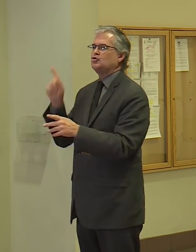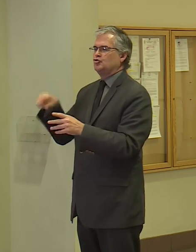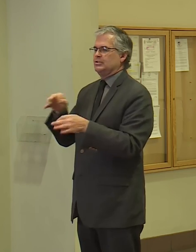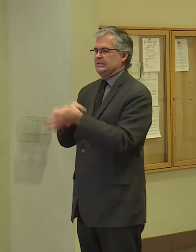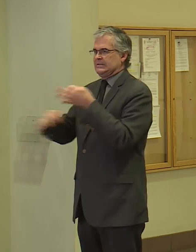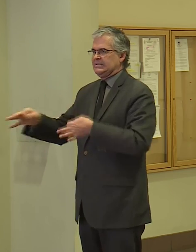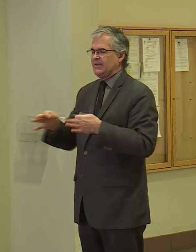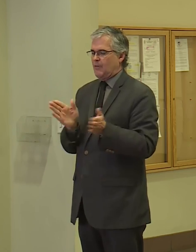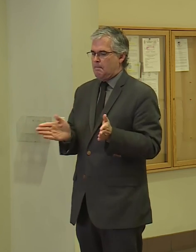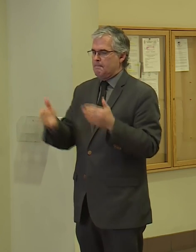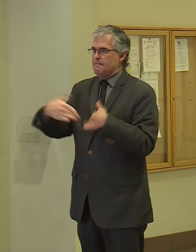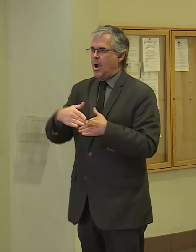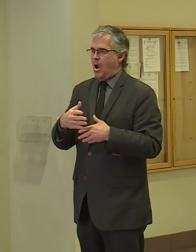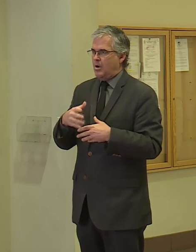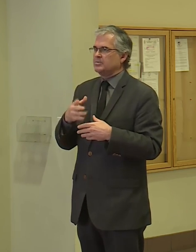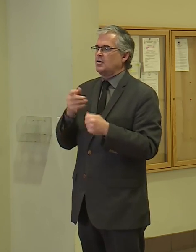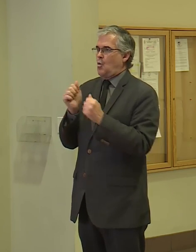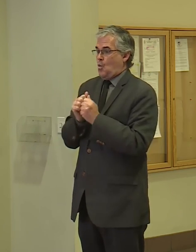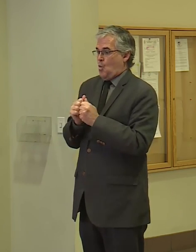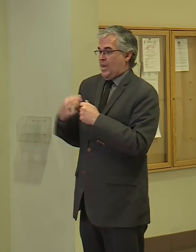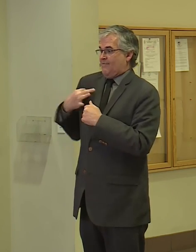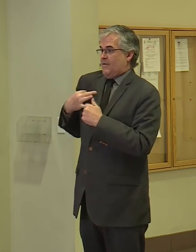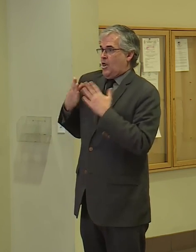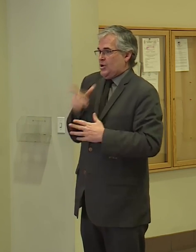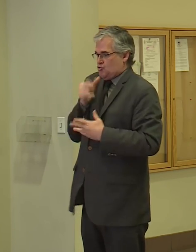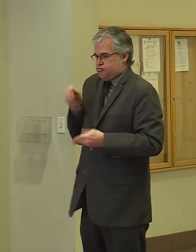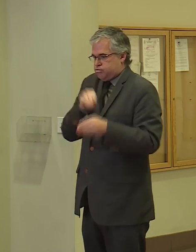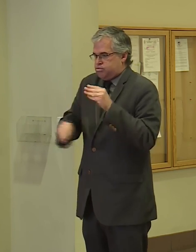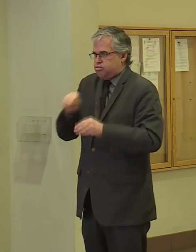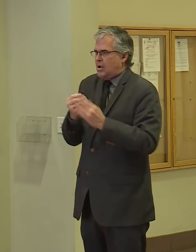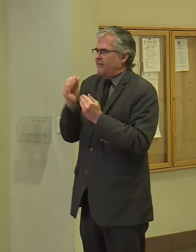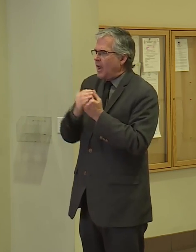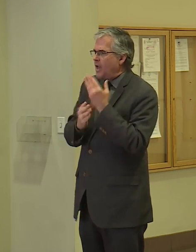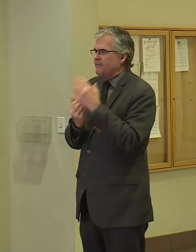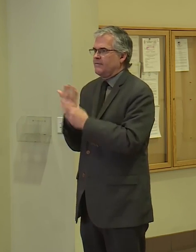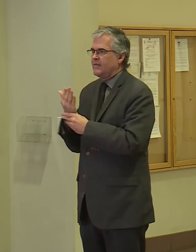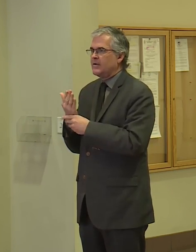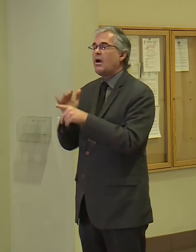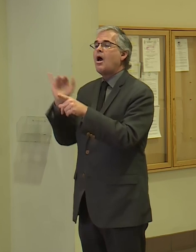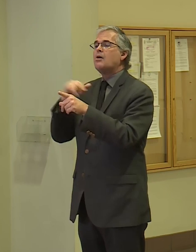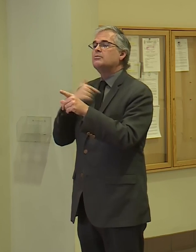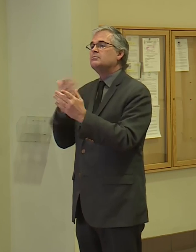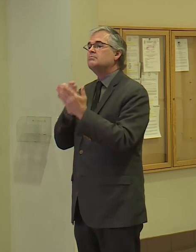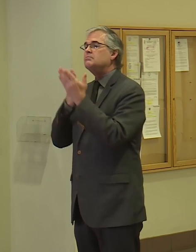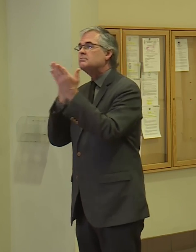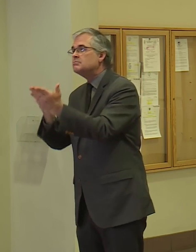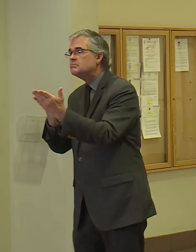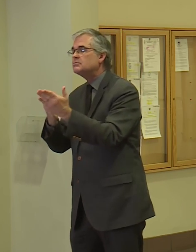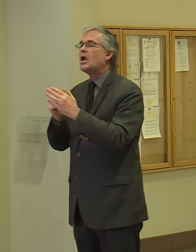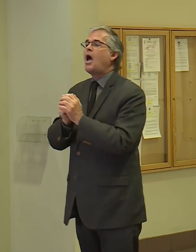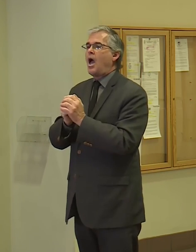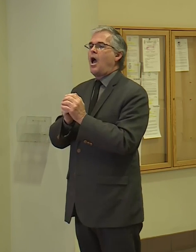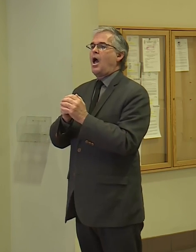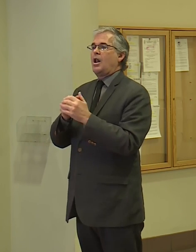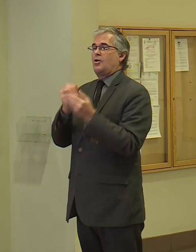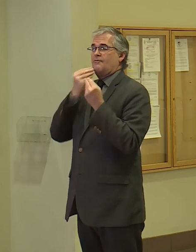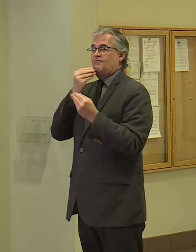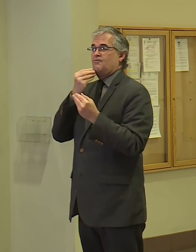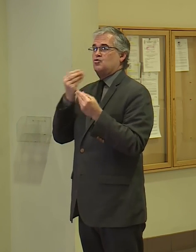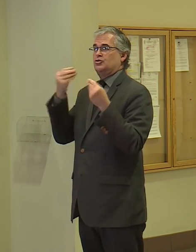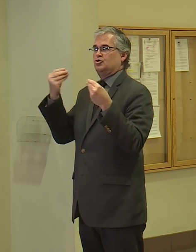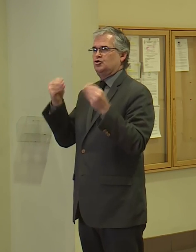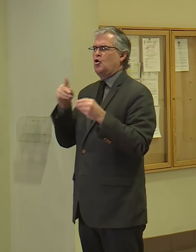members or volunteers and I asked grocery stores to consider setting aside shopping hours for a most vulnerable Asian and our